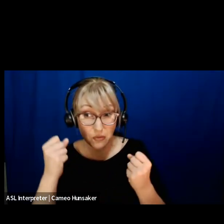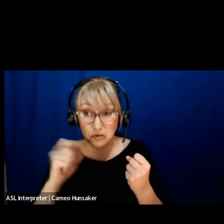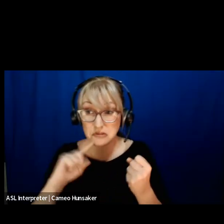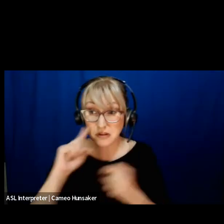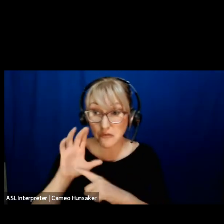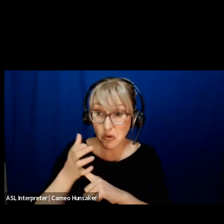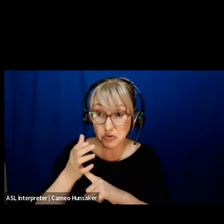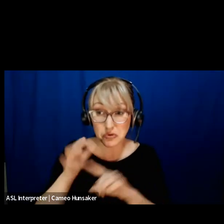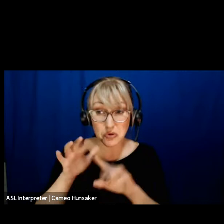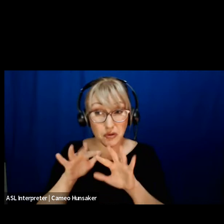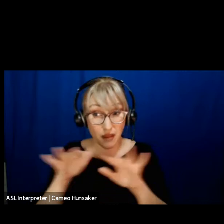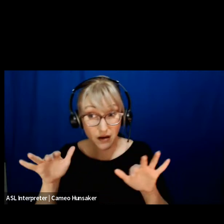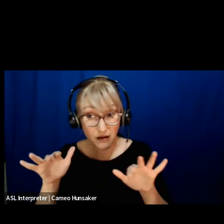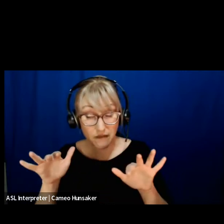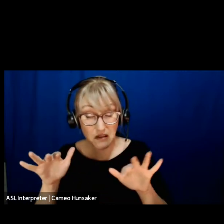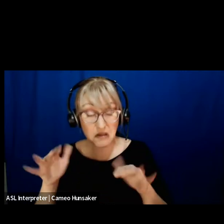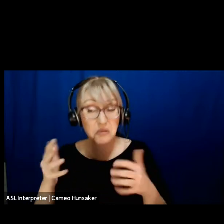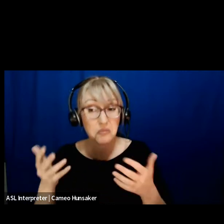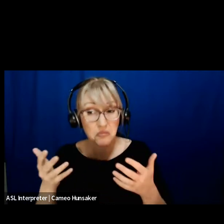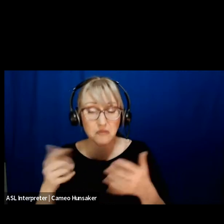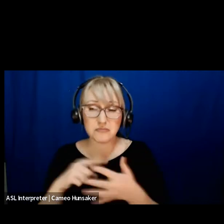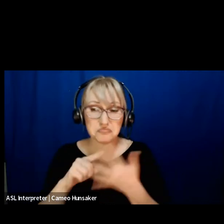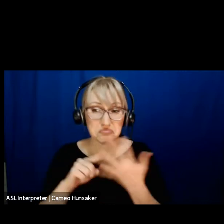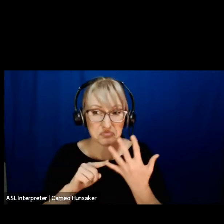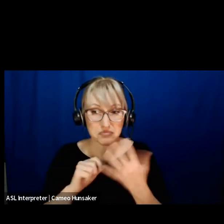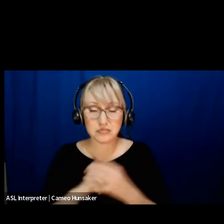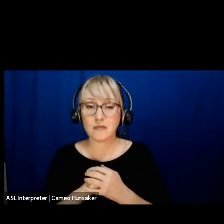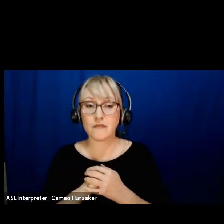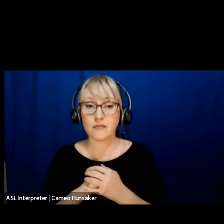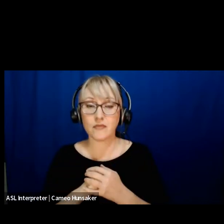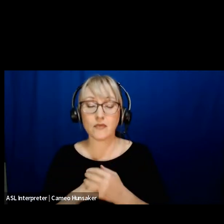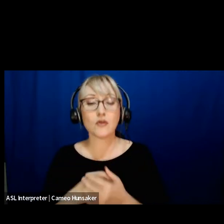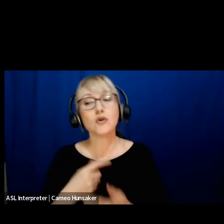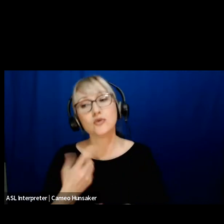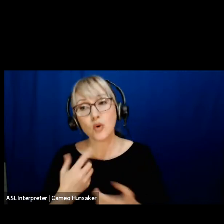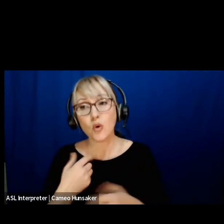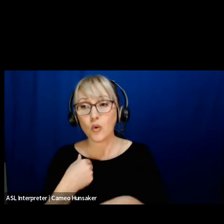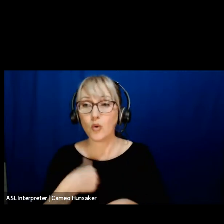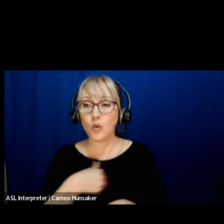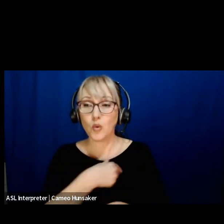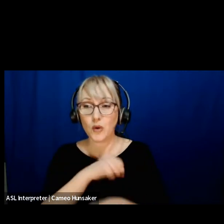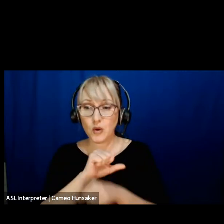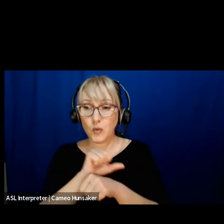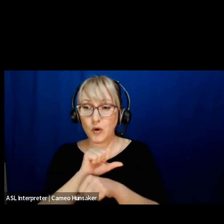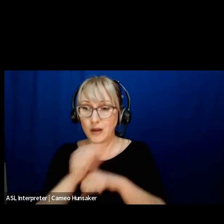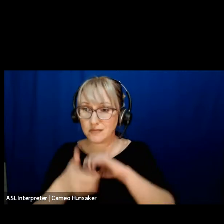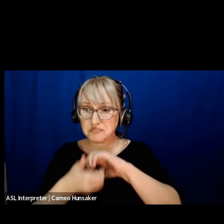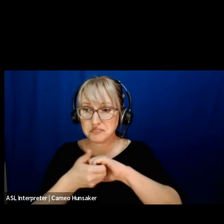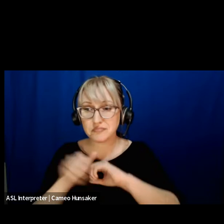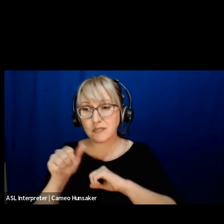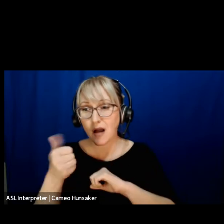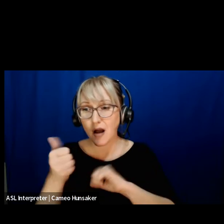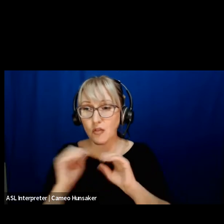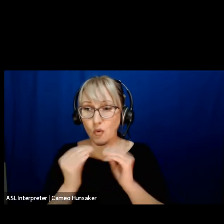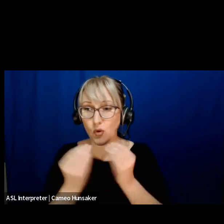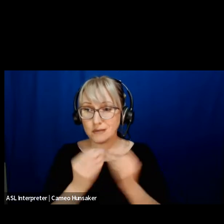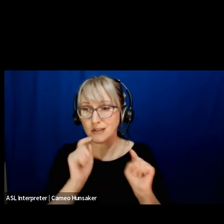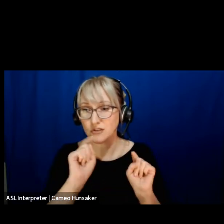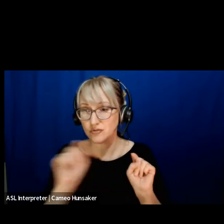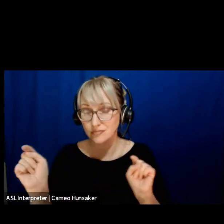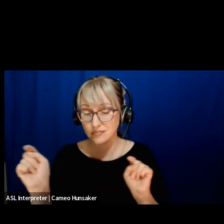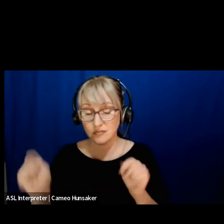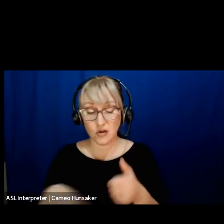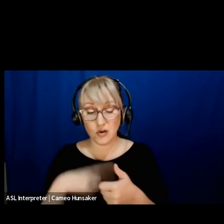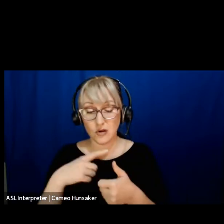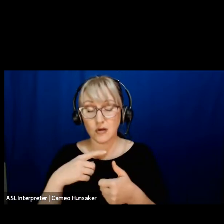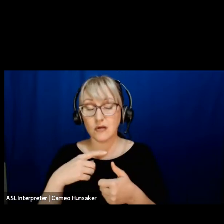thing? So we are working in coalition with other organizations, one of them being the